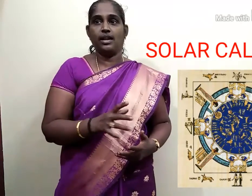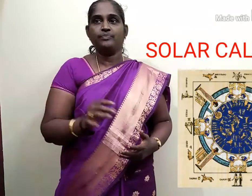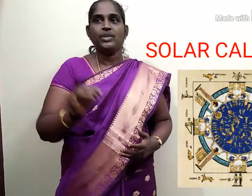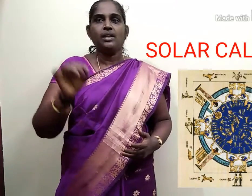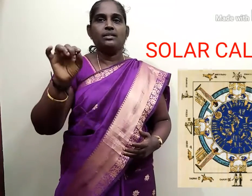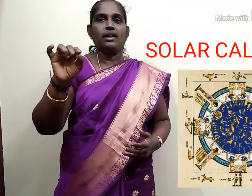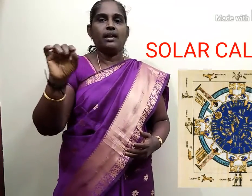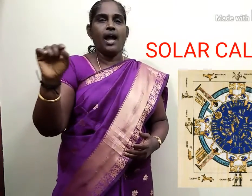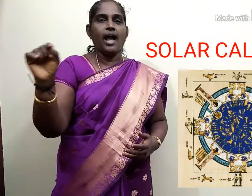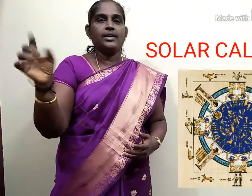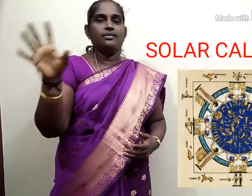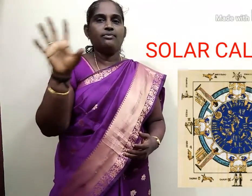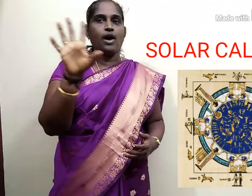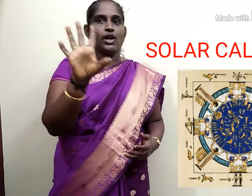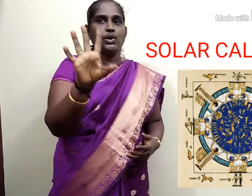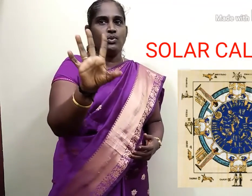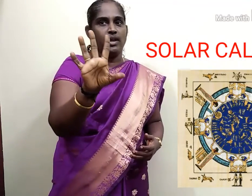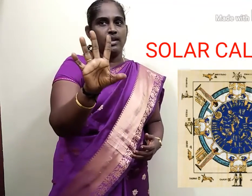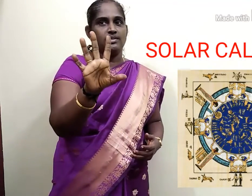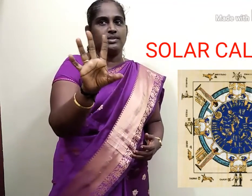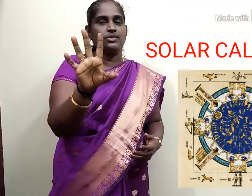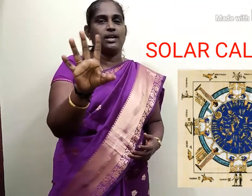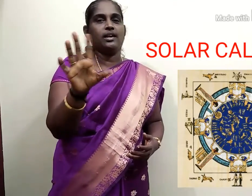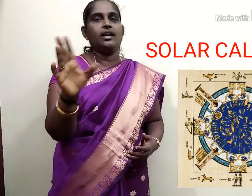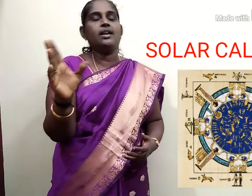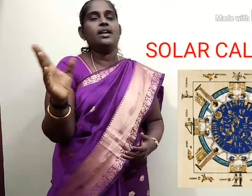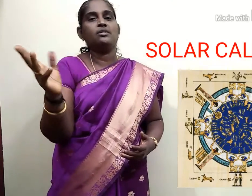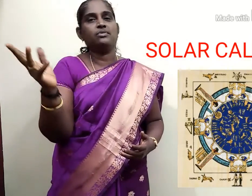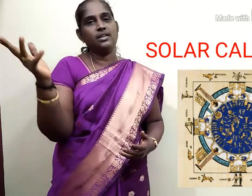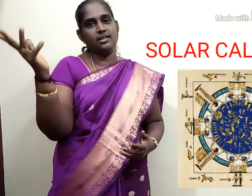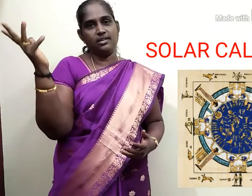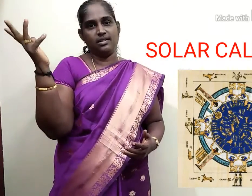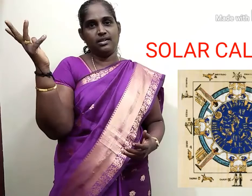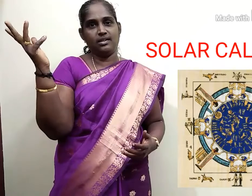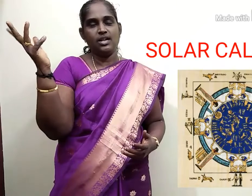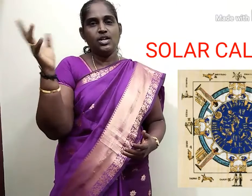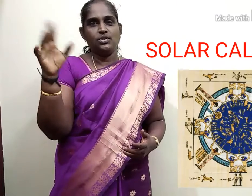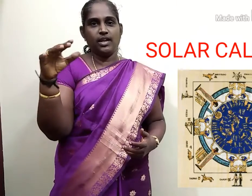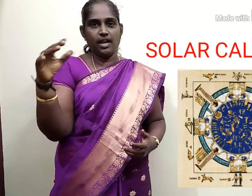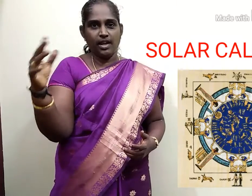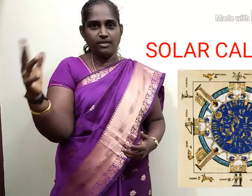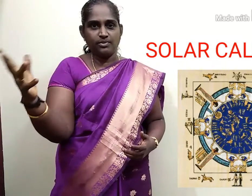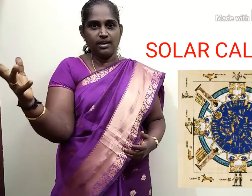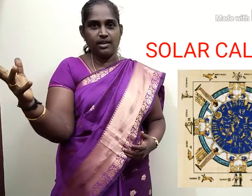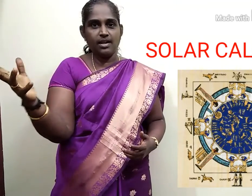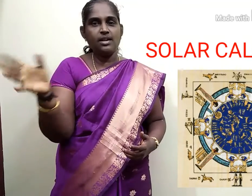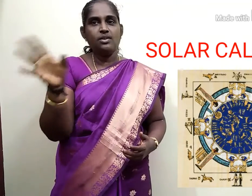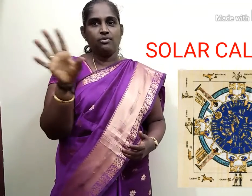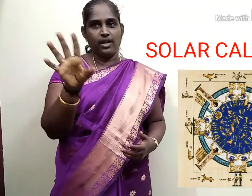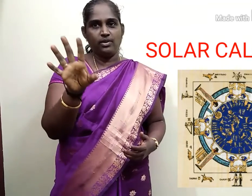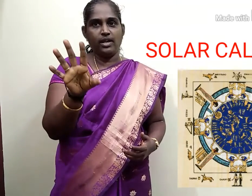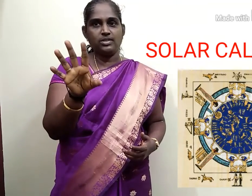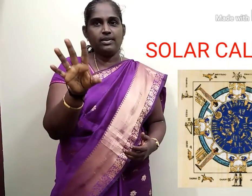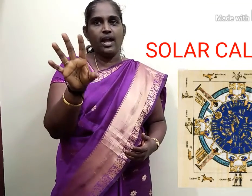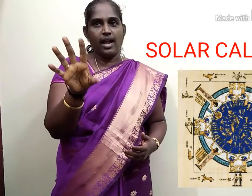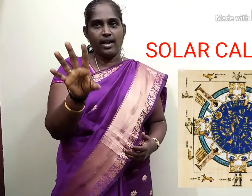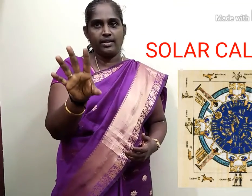only. They added 5 days to the end of the year. To the end of the year, 5 days were